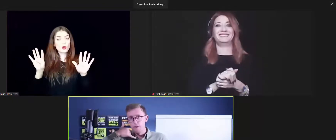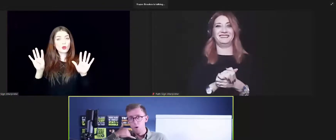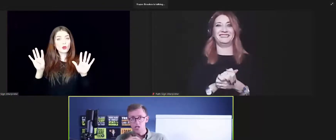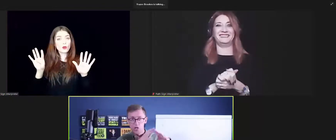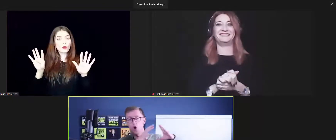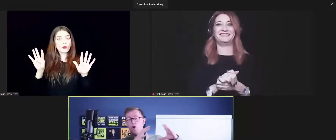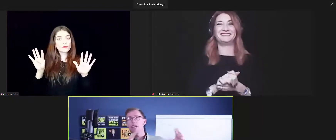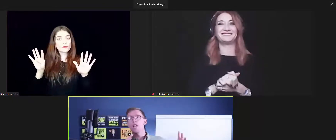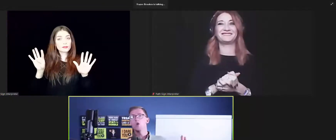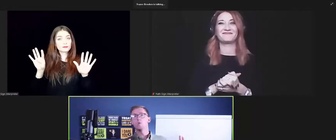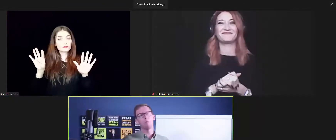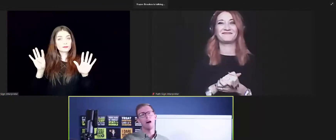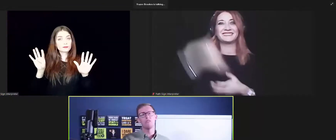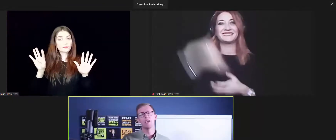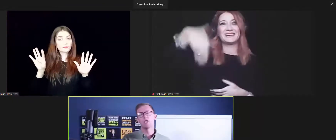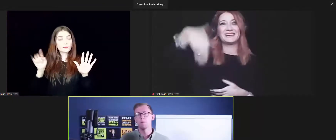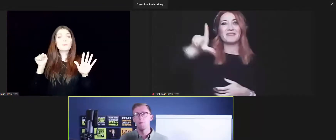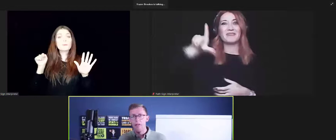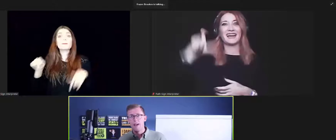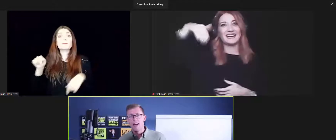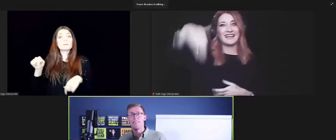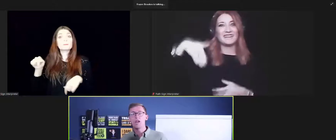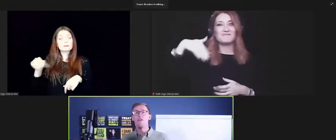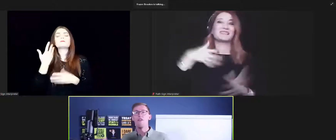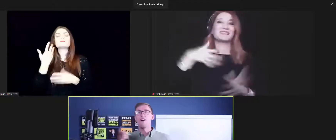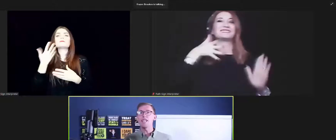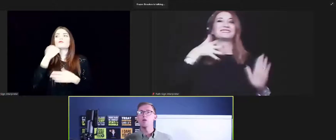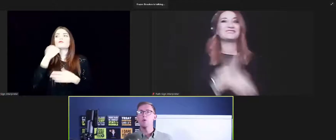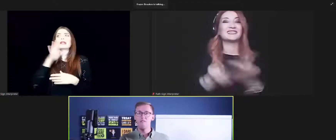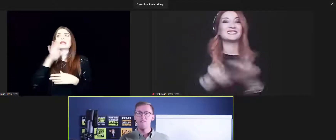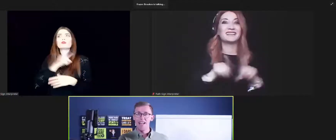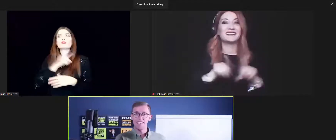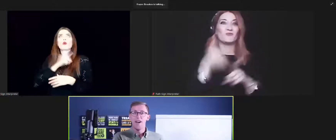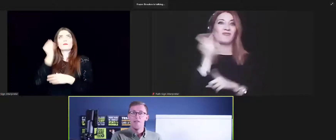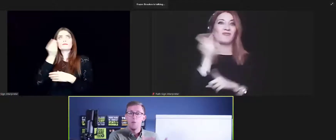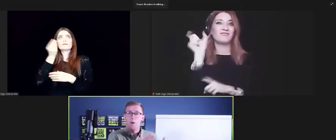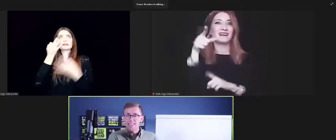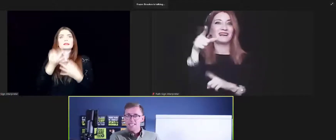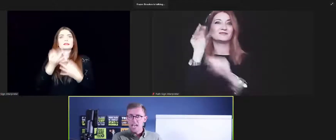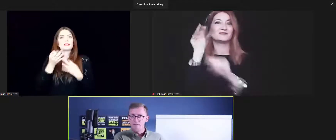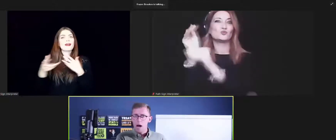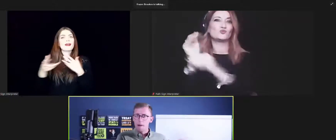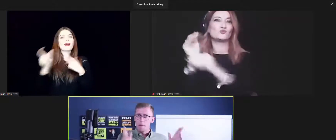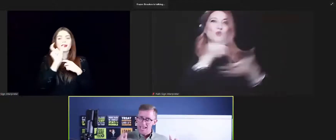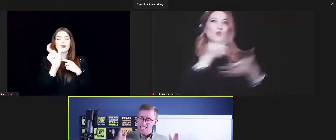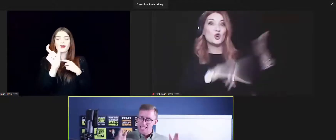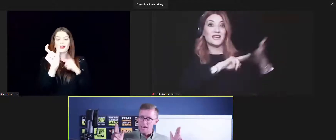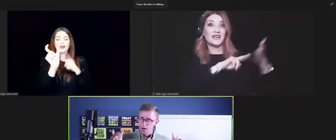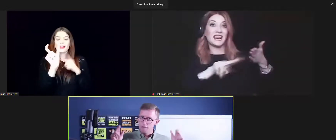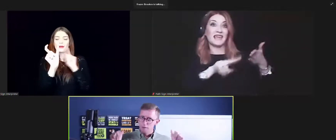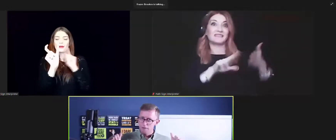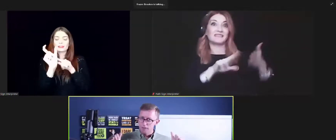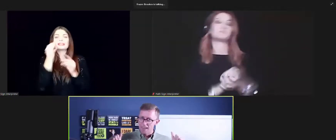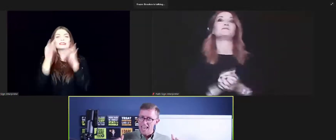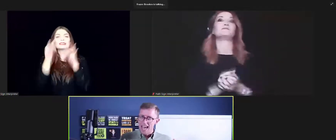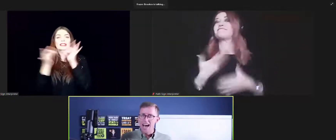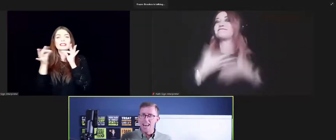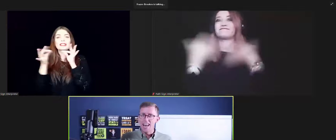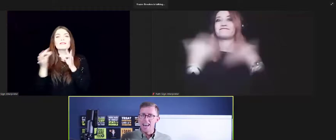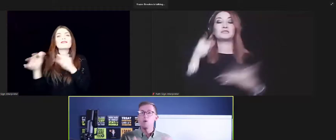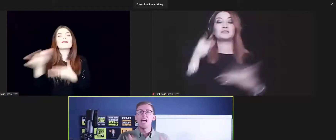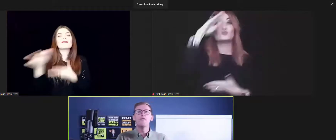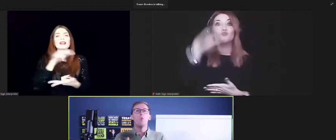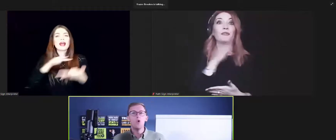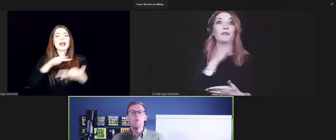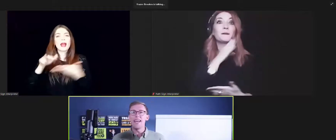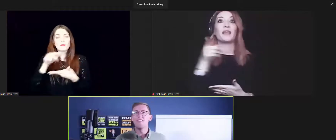because they saw it in a newspaper advertisement, and they got invited to an event. They went to the event about Making Love Monthly, and I was in